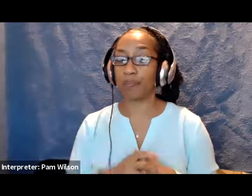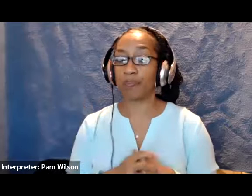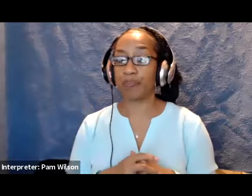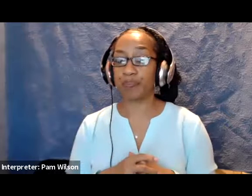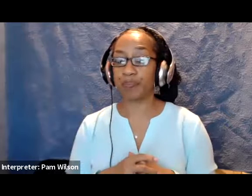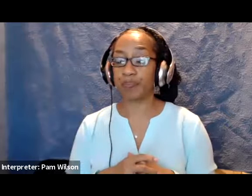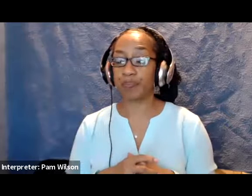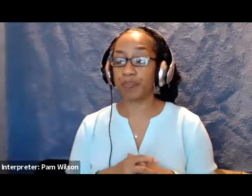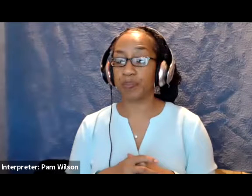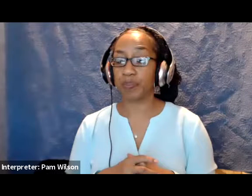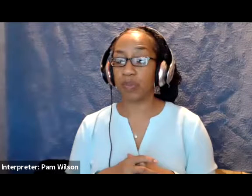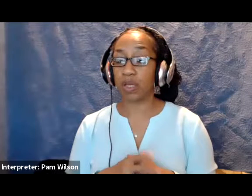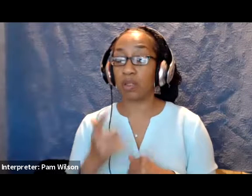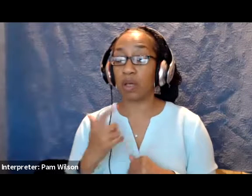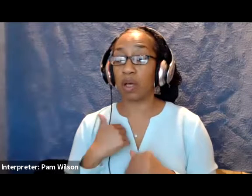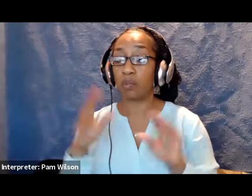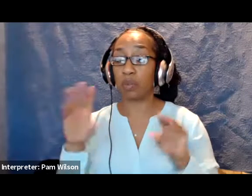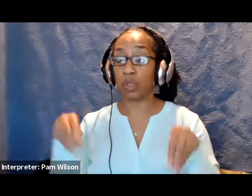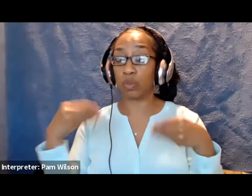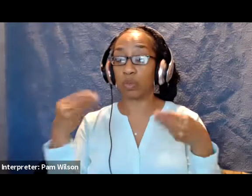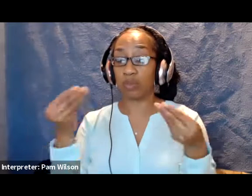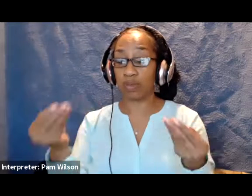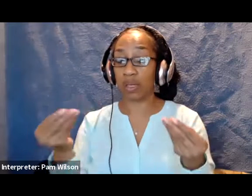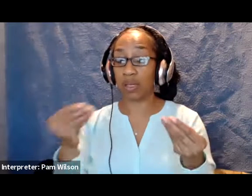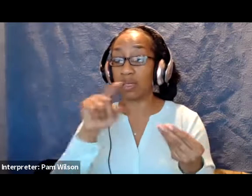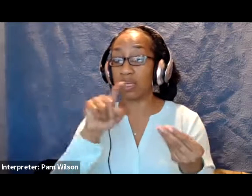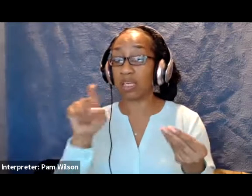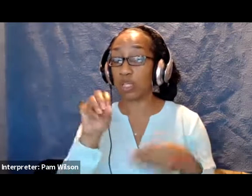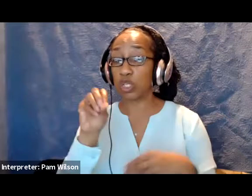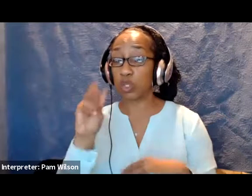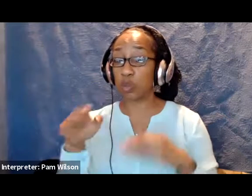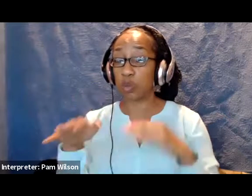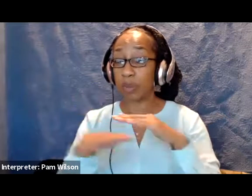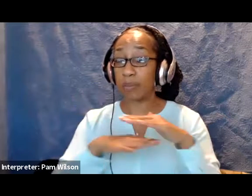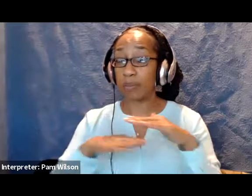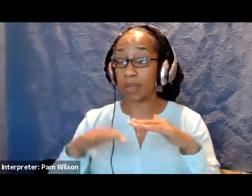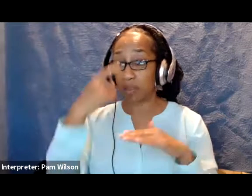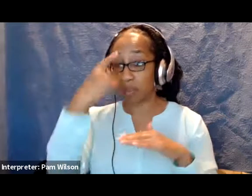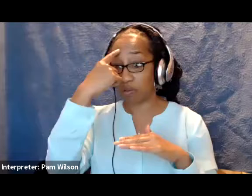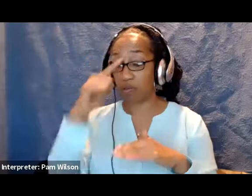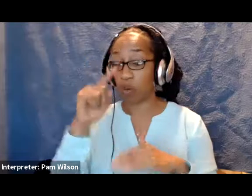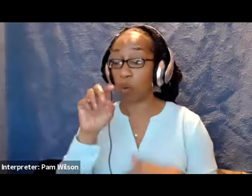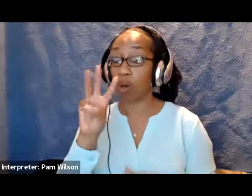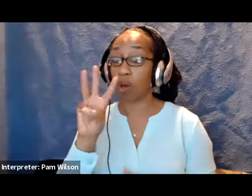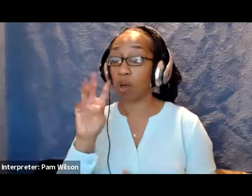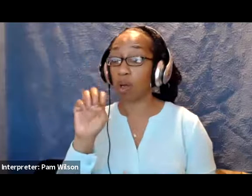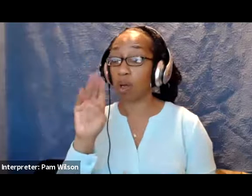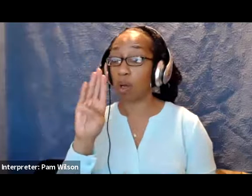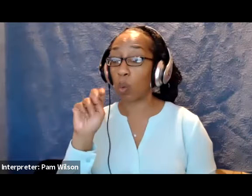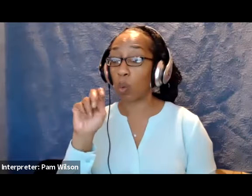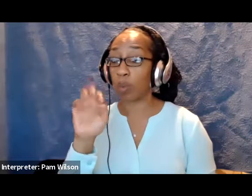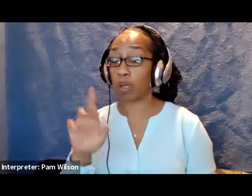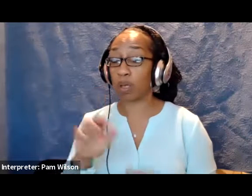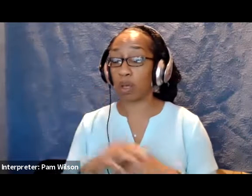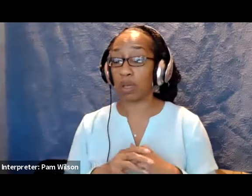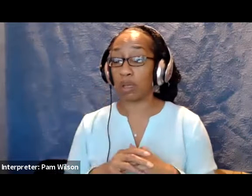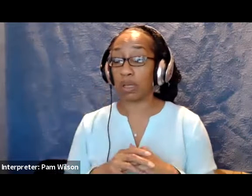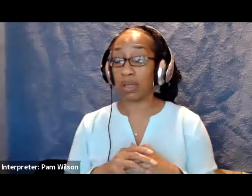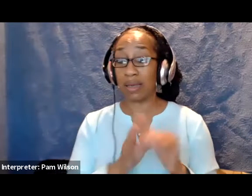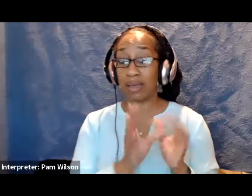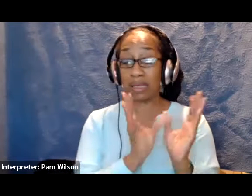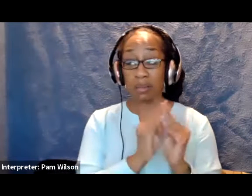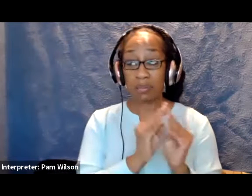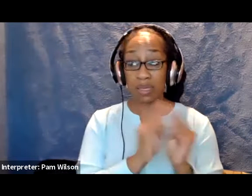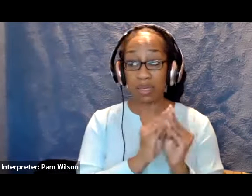as I said, I'm providing the Zoom basics specifically for a webinar. All the functionality that you have in a meeting, you're not going to